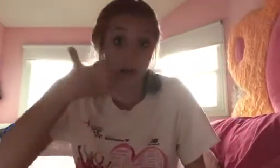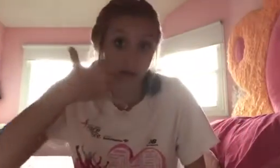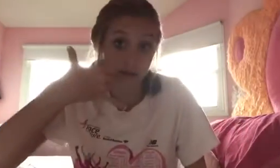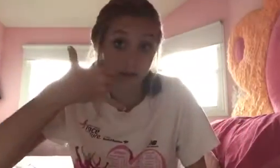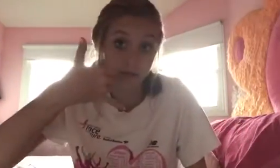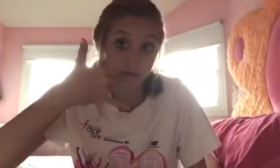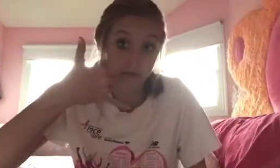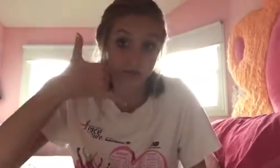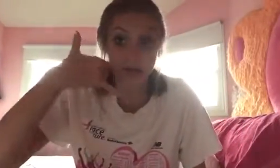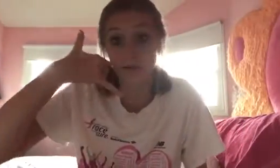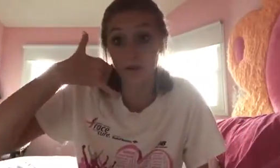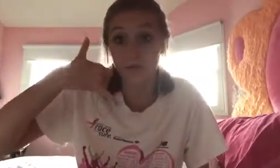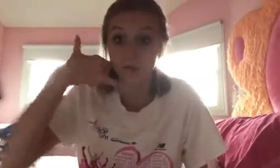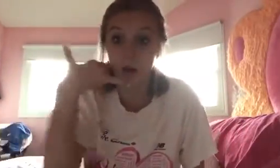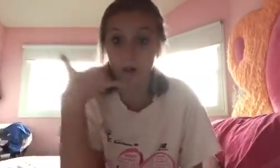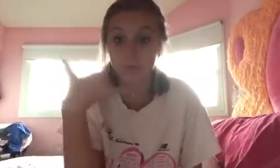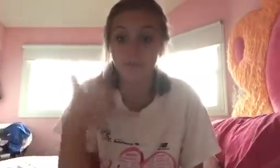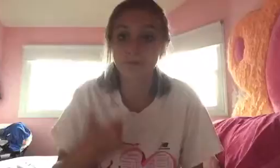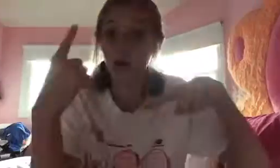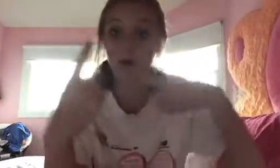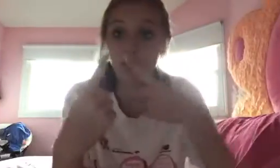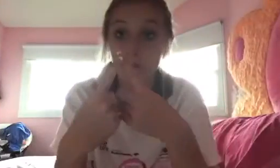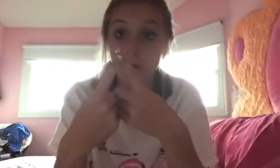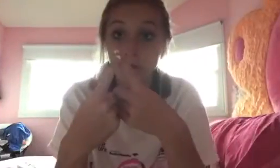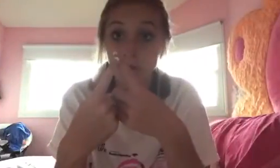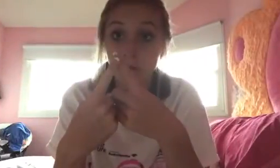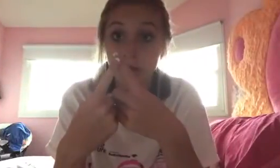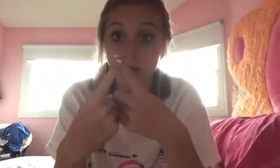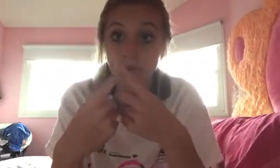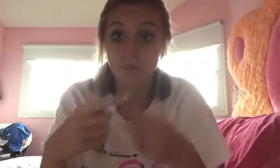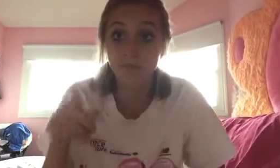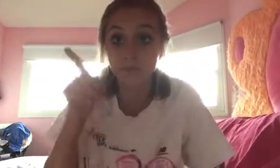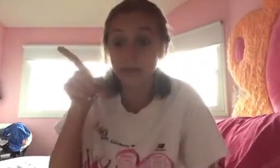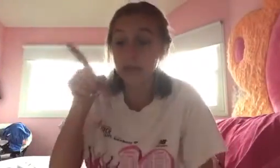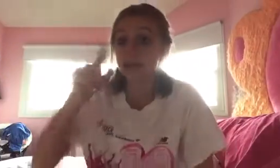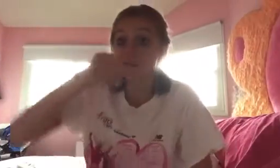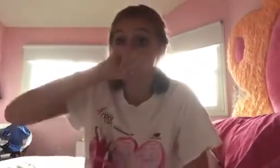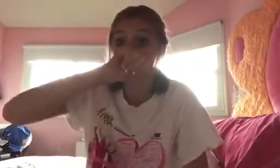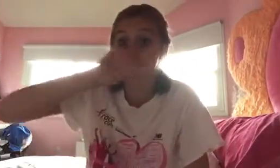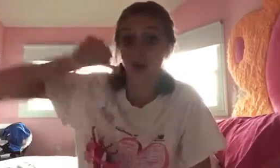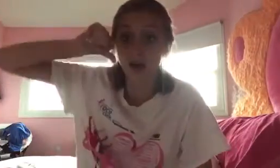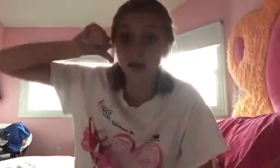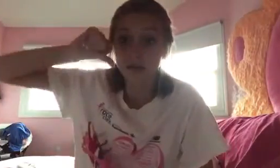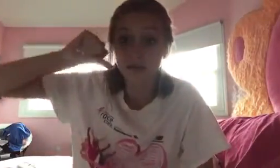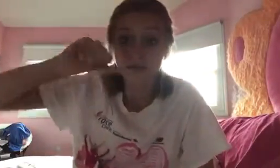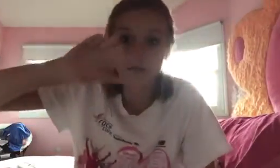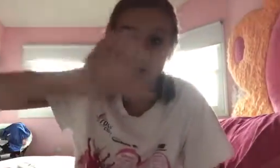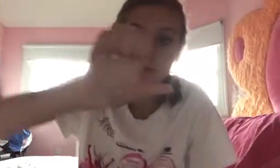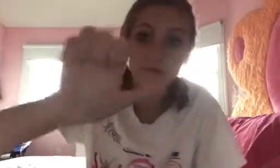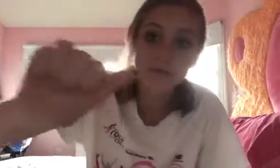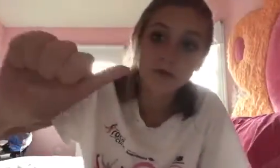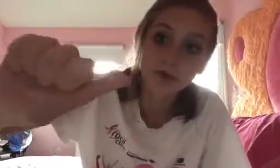calling, so it's like a phone calling, when he's drunk, so you